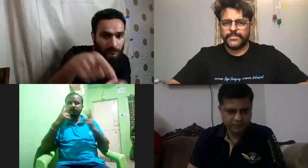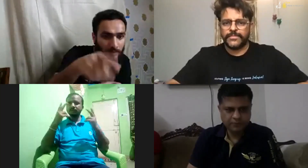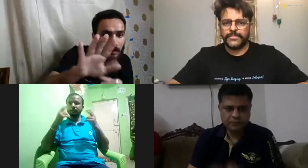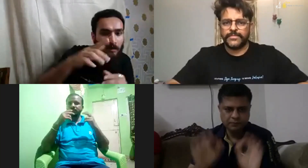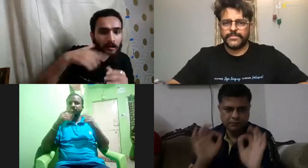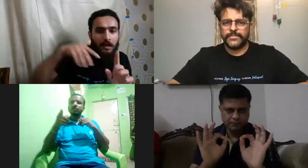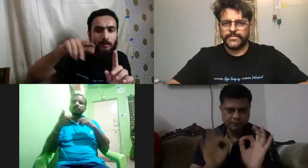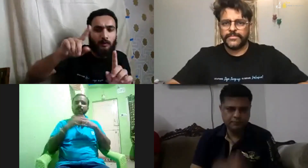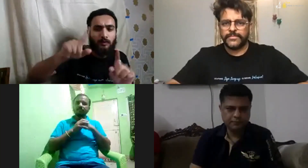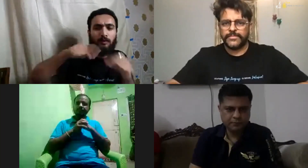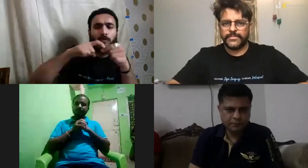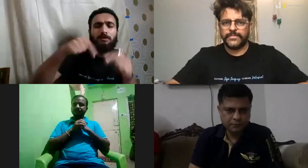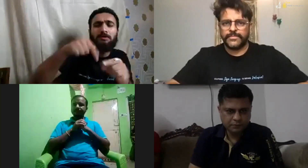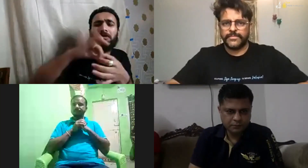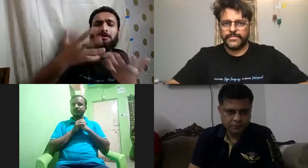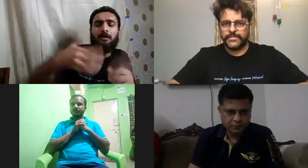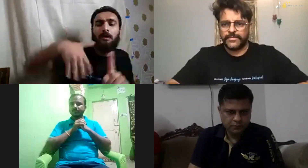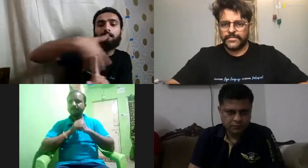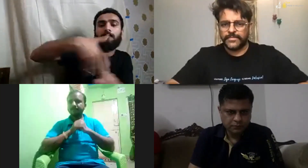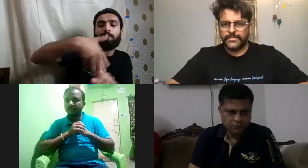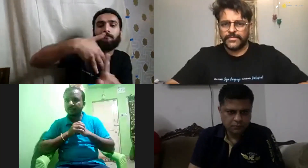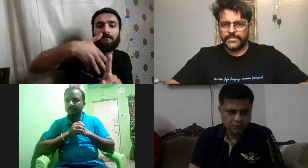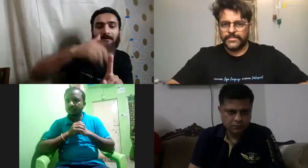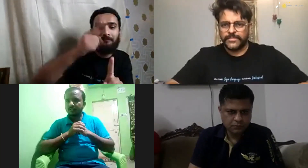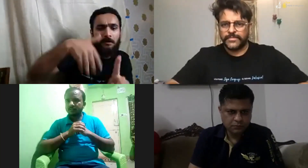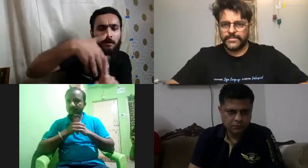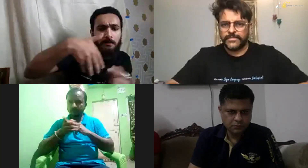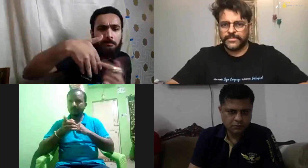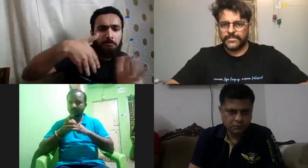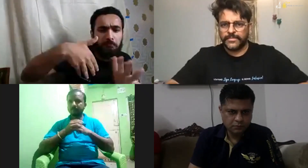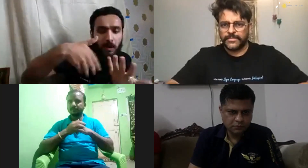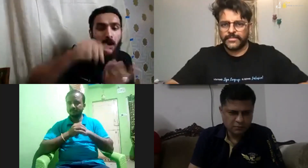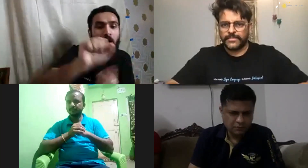Perfect. I hope you can see. We will have some questions for you. So starting with